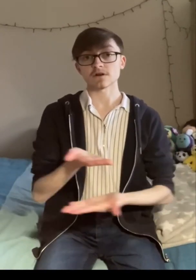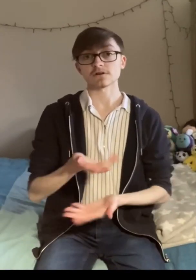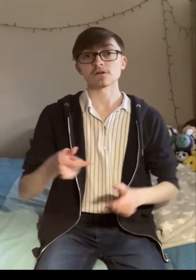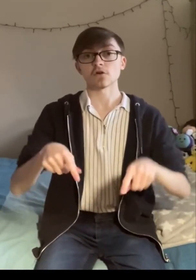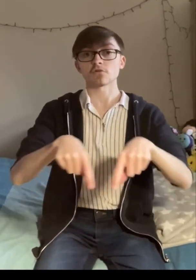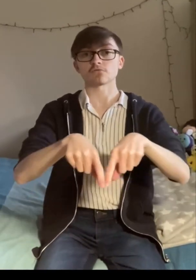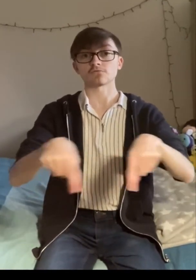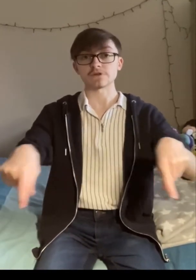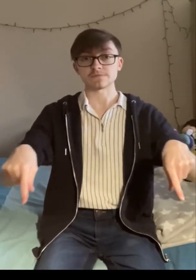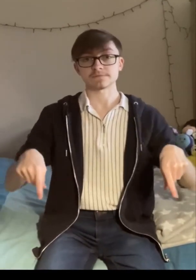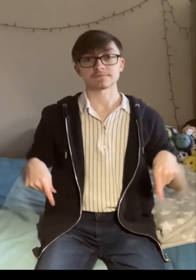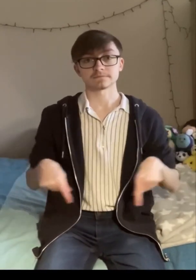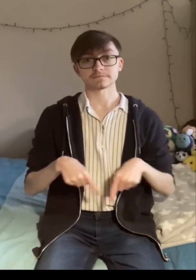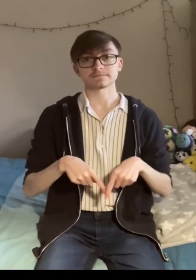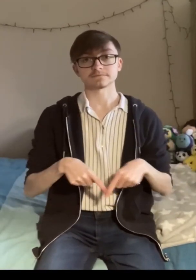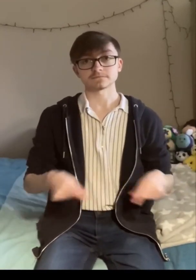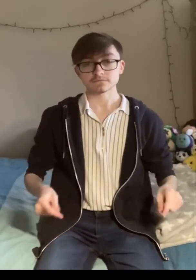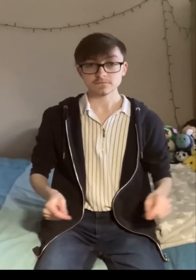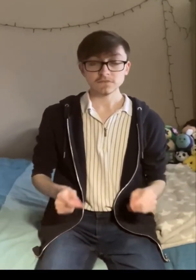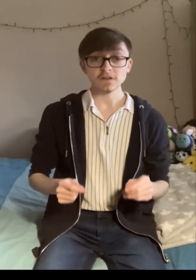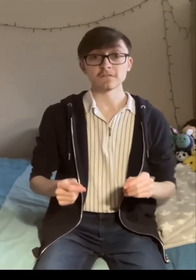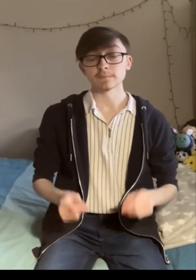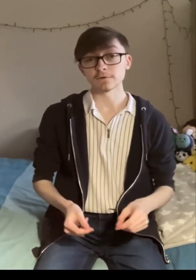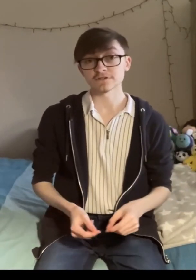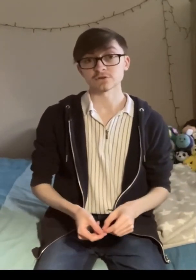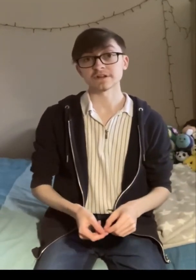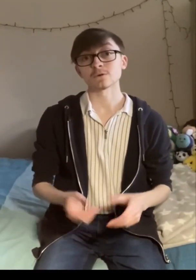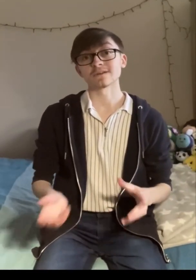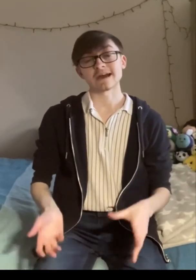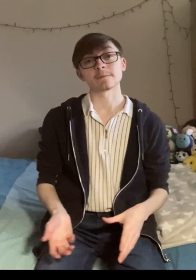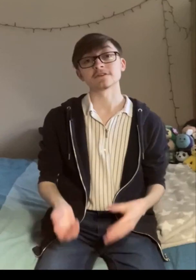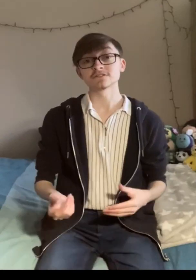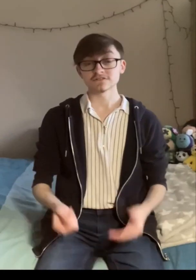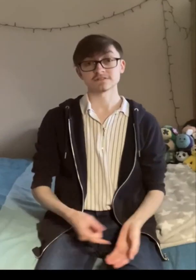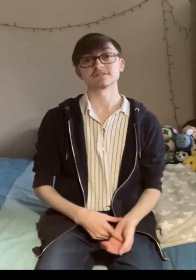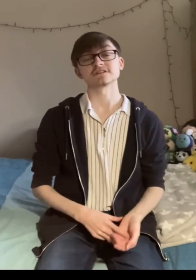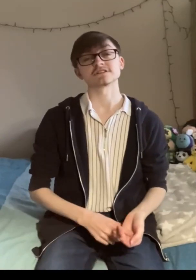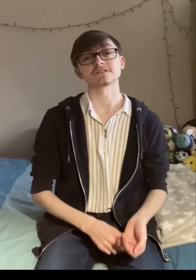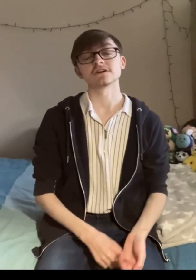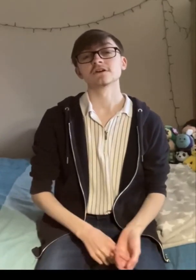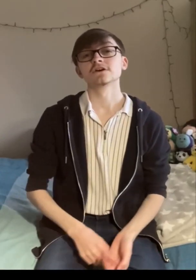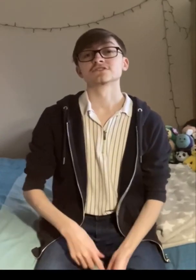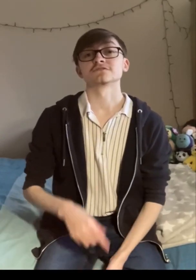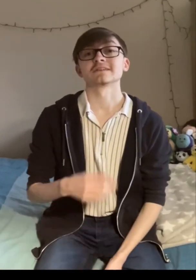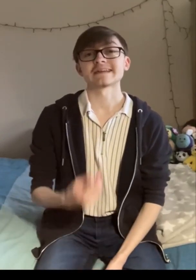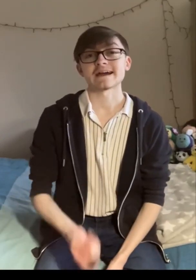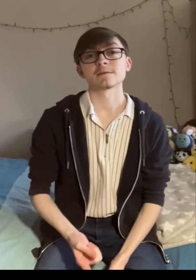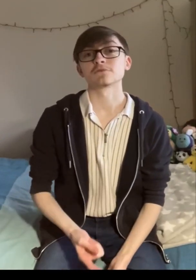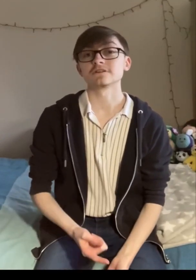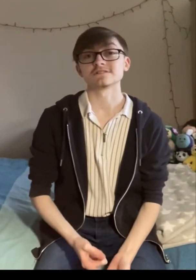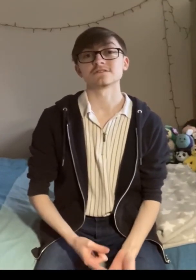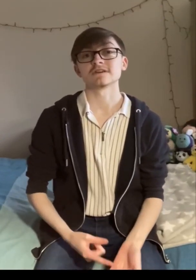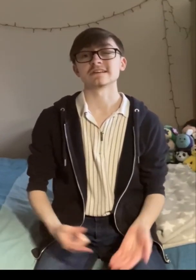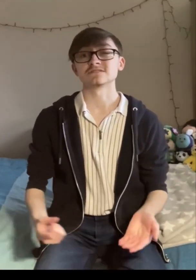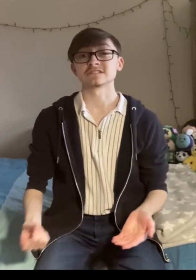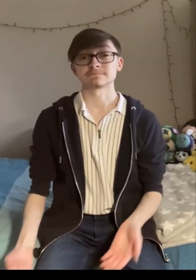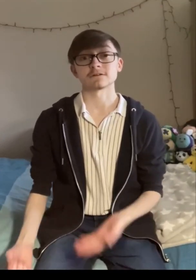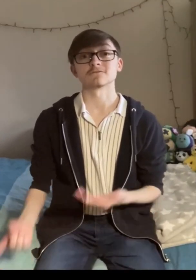Seminar, room. For laboratory or lab, there's two signs that you can do. So for lab, what you can do is spell